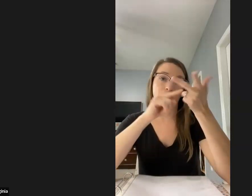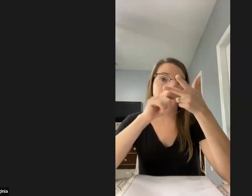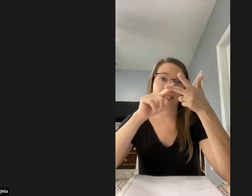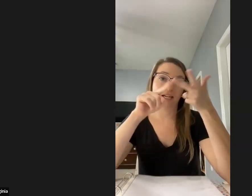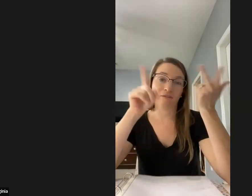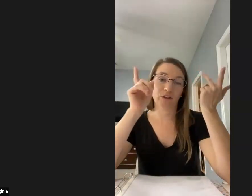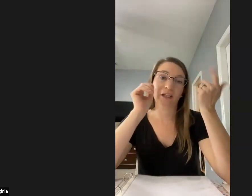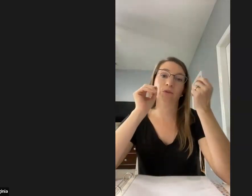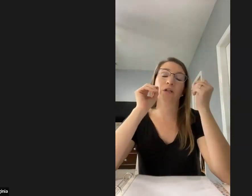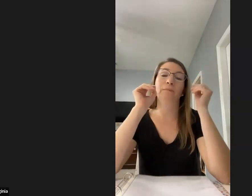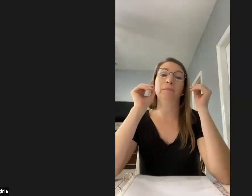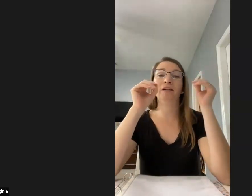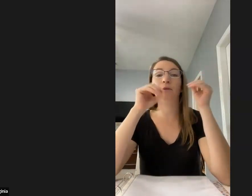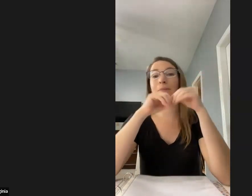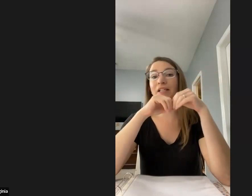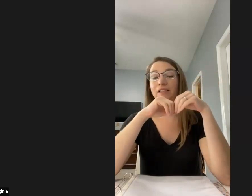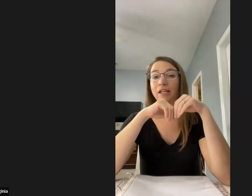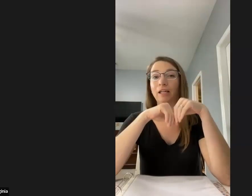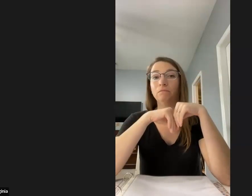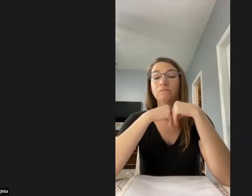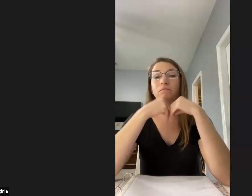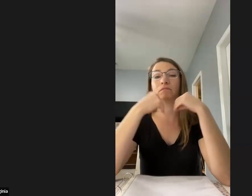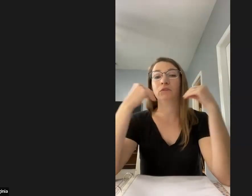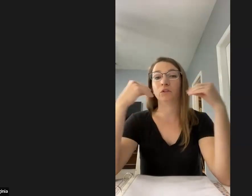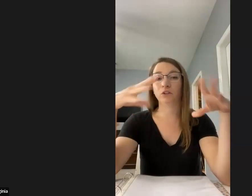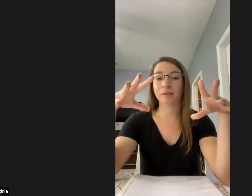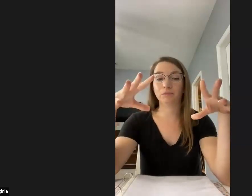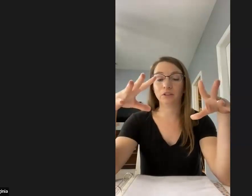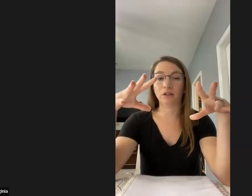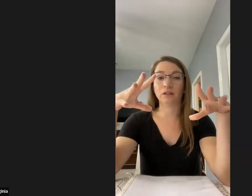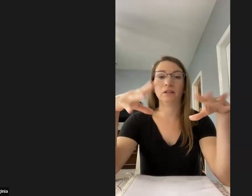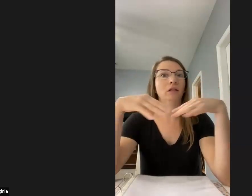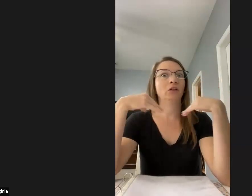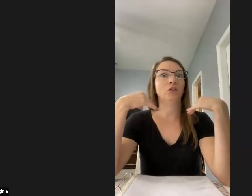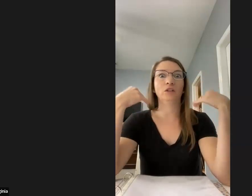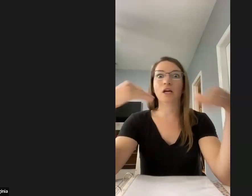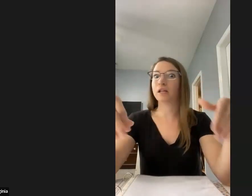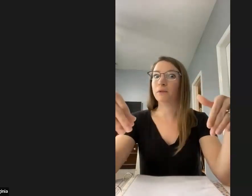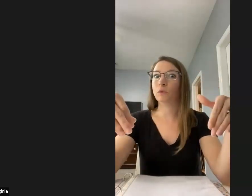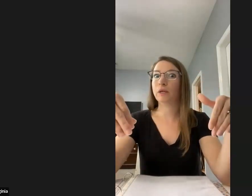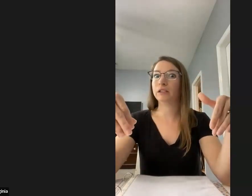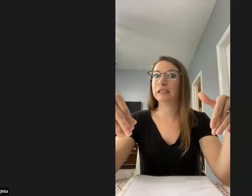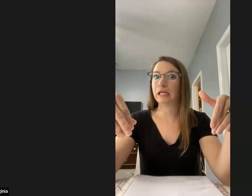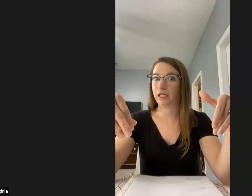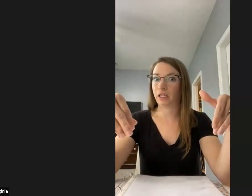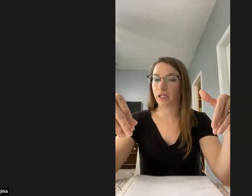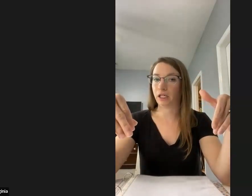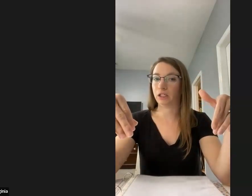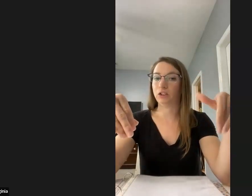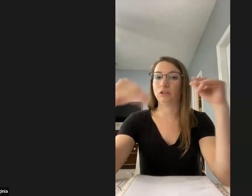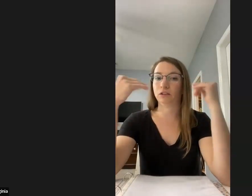people that have their cameras on. But if you want to play this game, turn your cameras on. You're not going to be required to sign anything. You just,